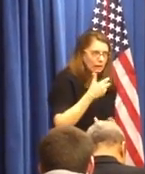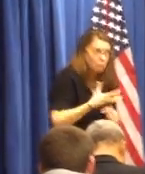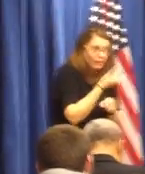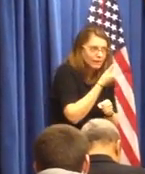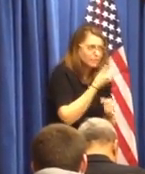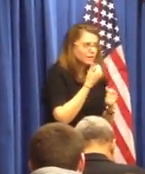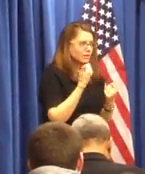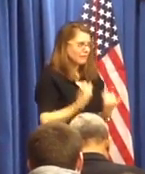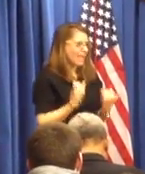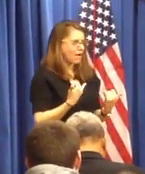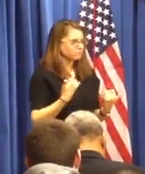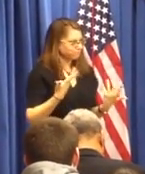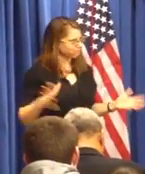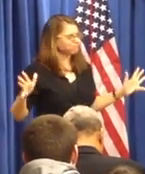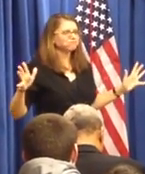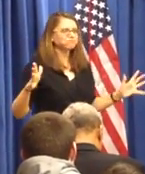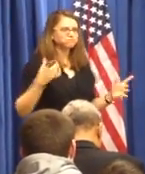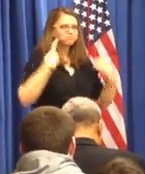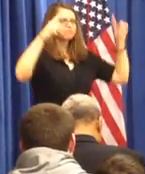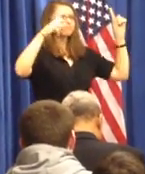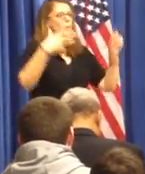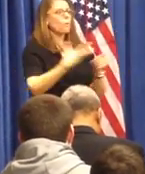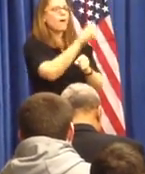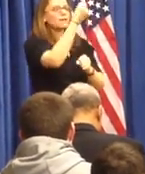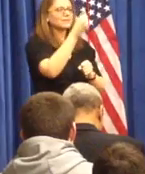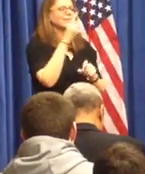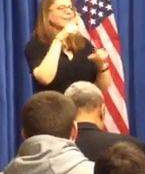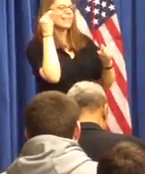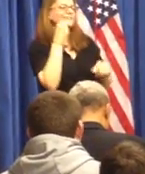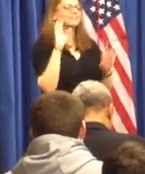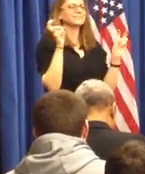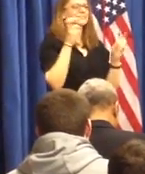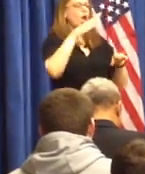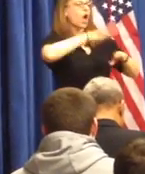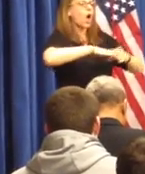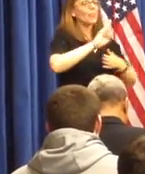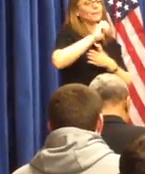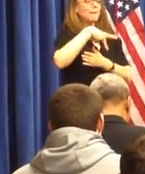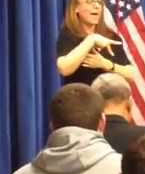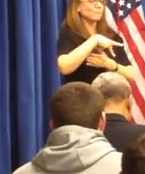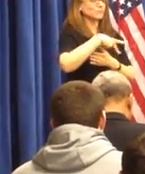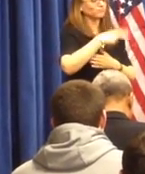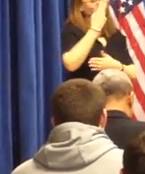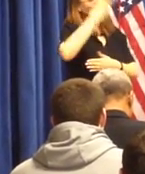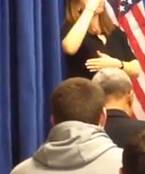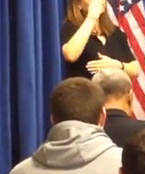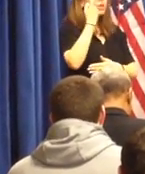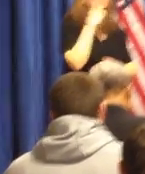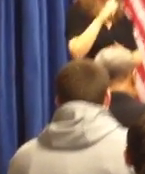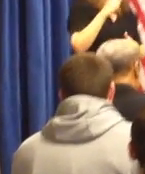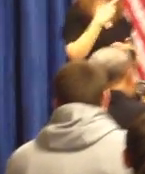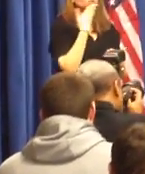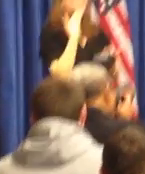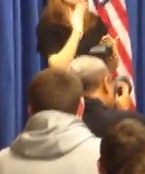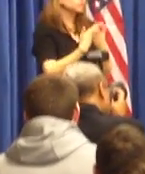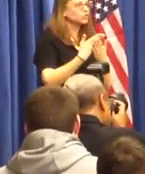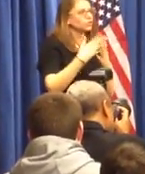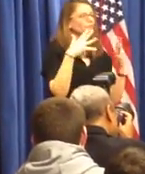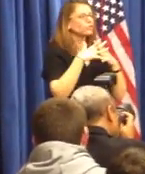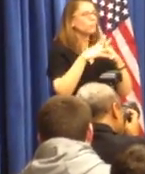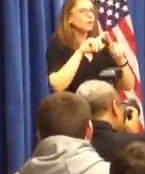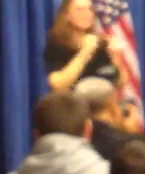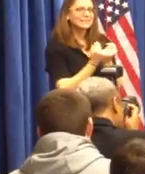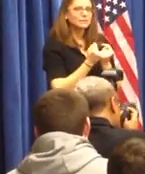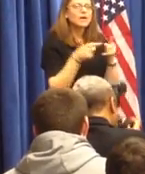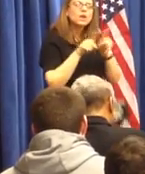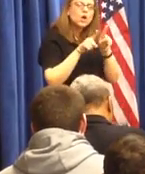winner now, and has put Gallaudet on the map, not just as a good football team, but as a university that